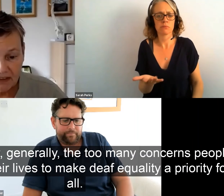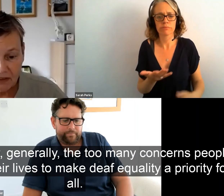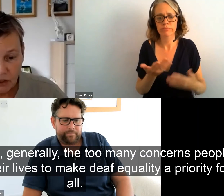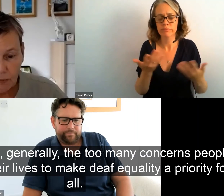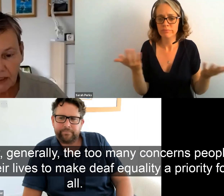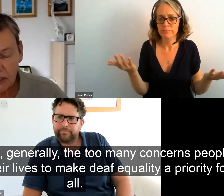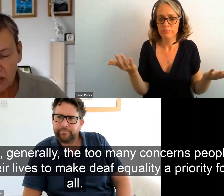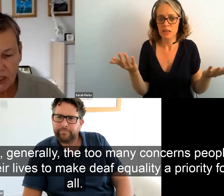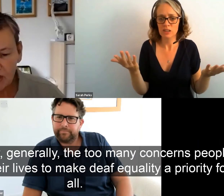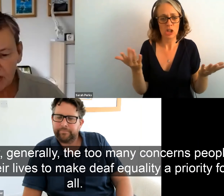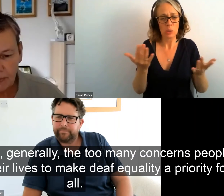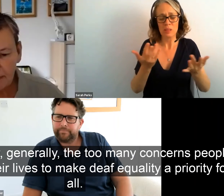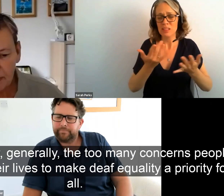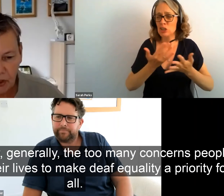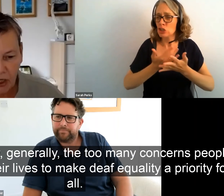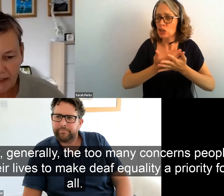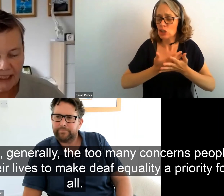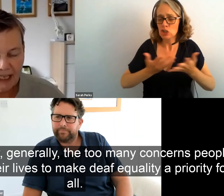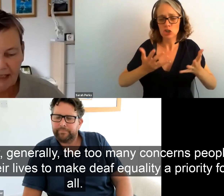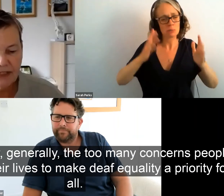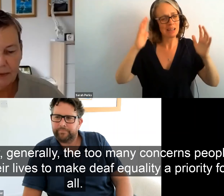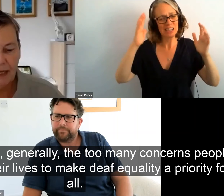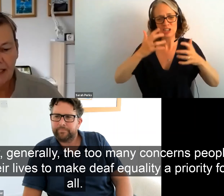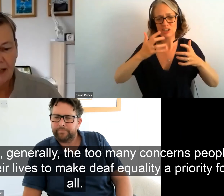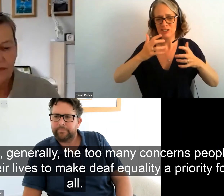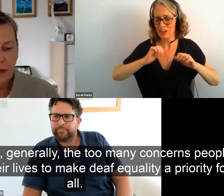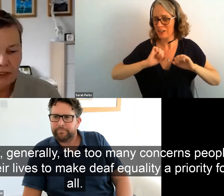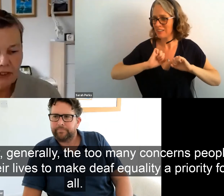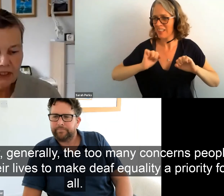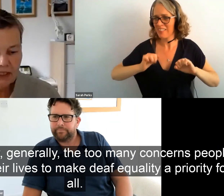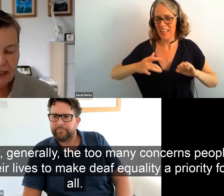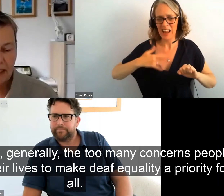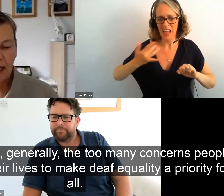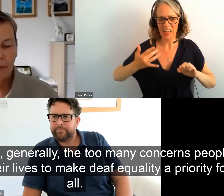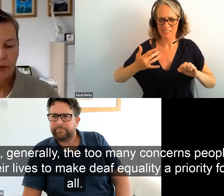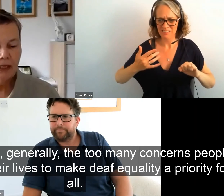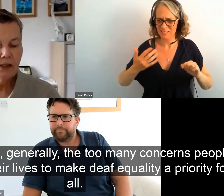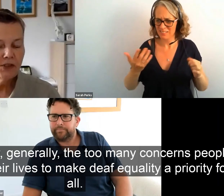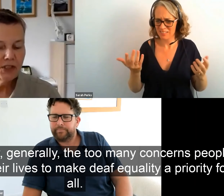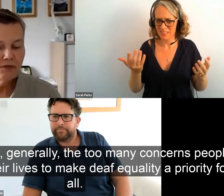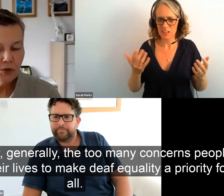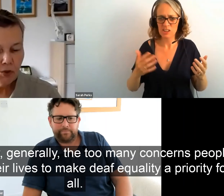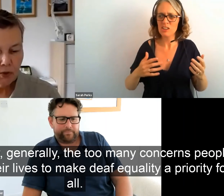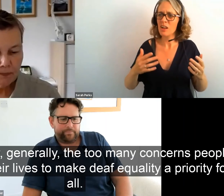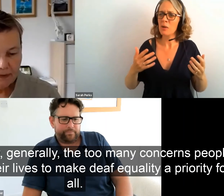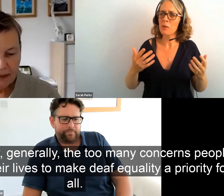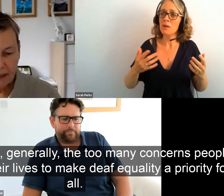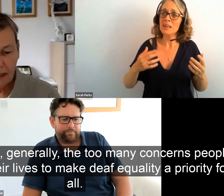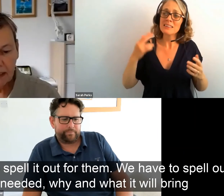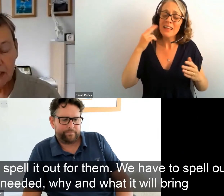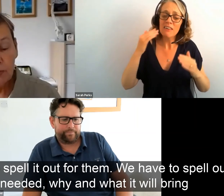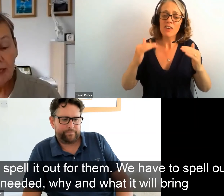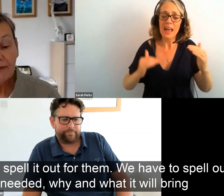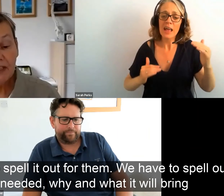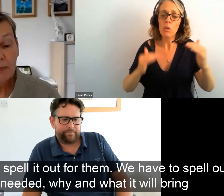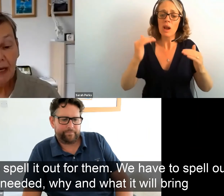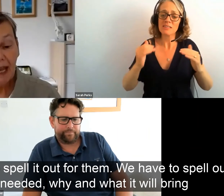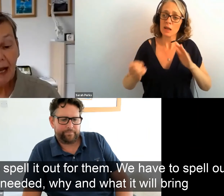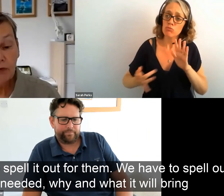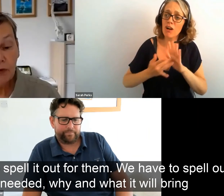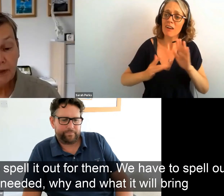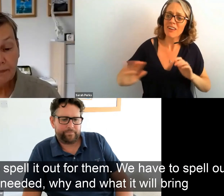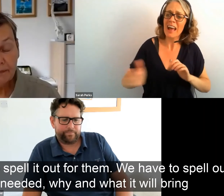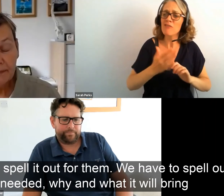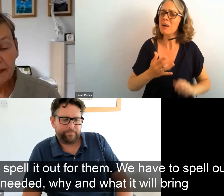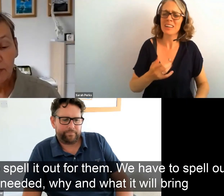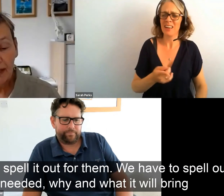Generally, there are too many concerns people have got in their lives to make deaf equality a priority for all. So we have to spell it